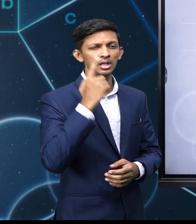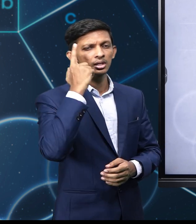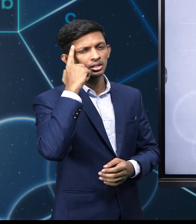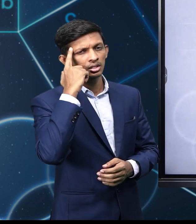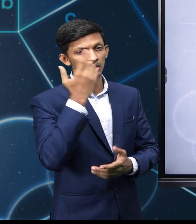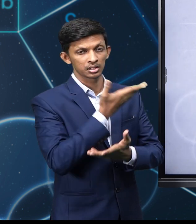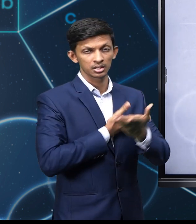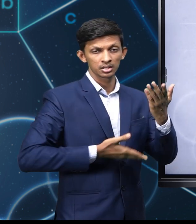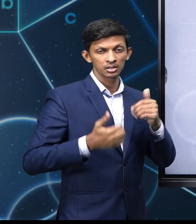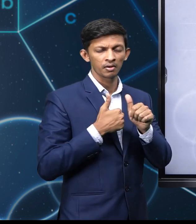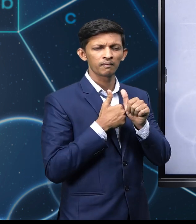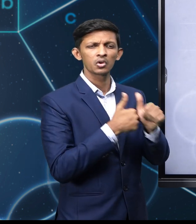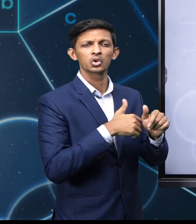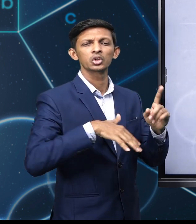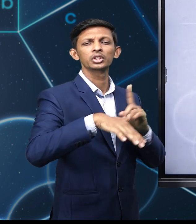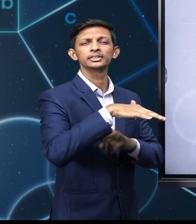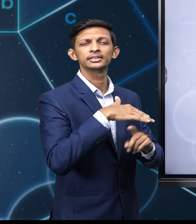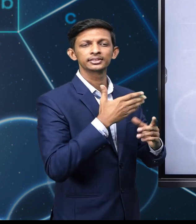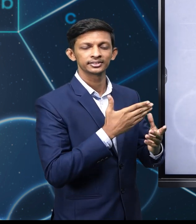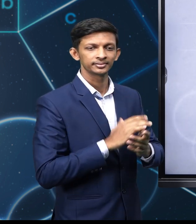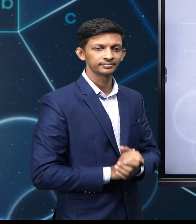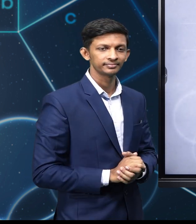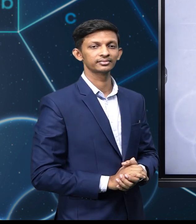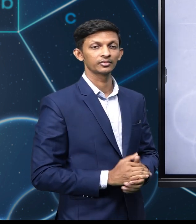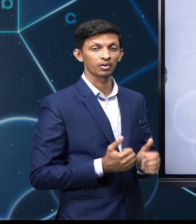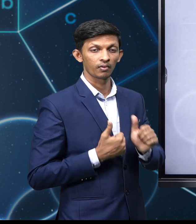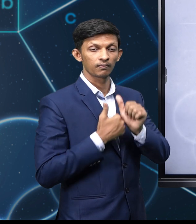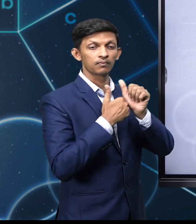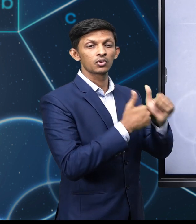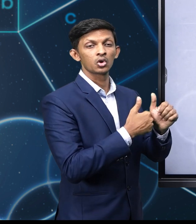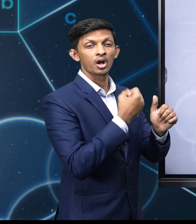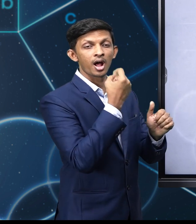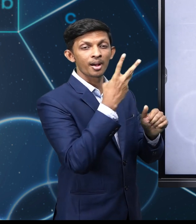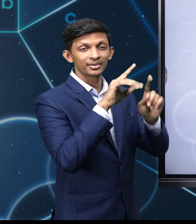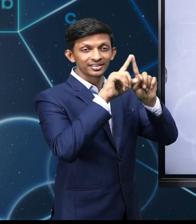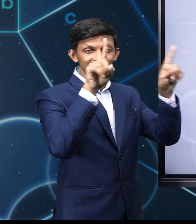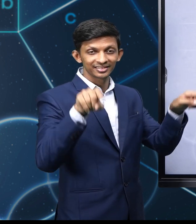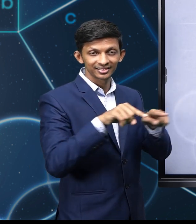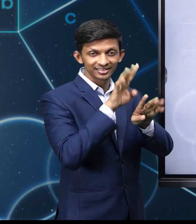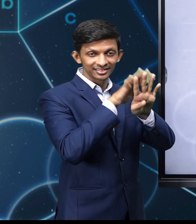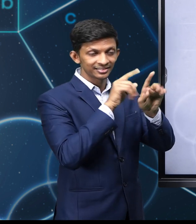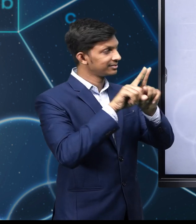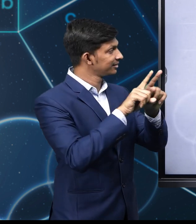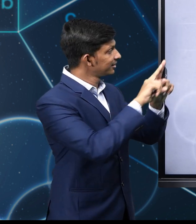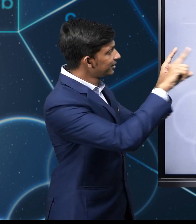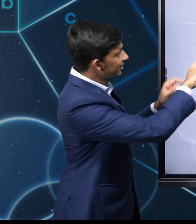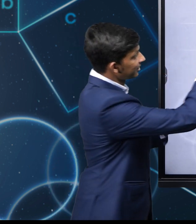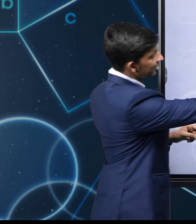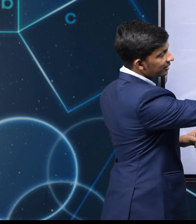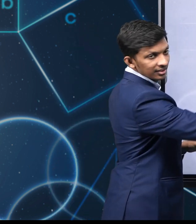Let us consider the following situation. The following table shows the number of workers and the number of